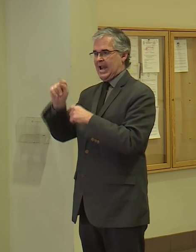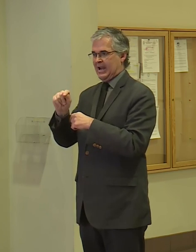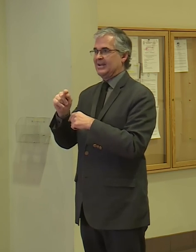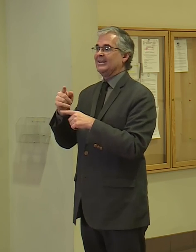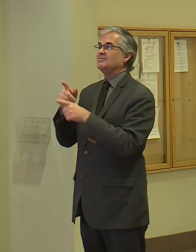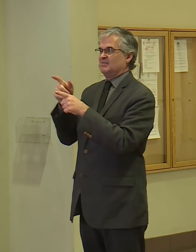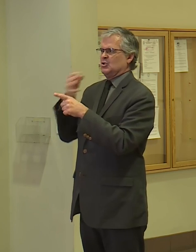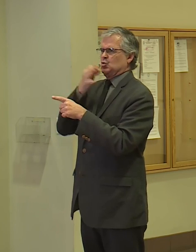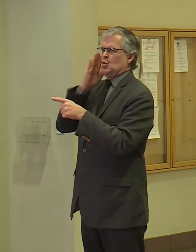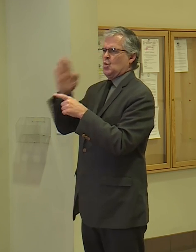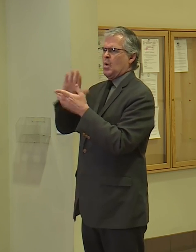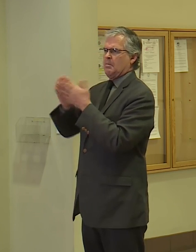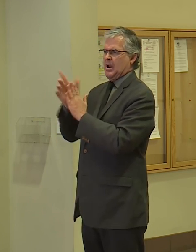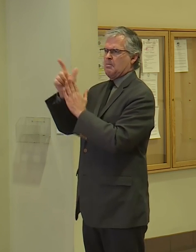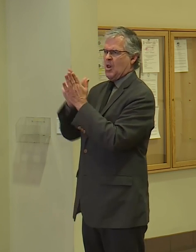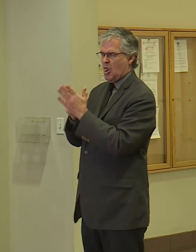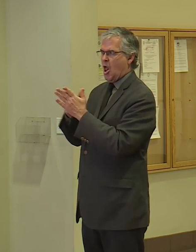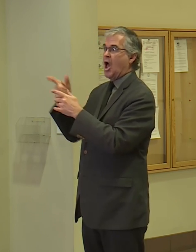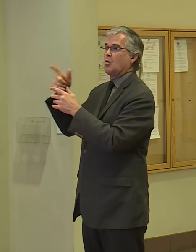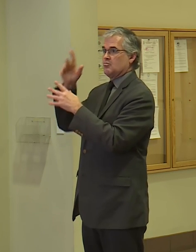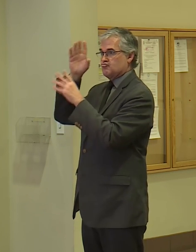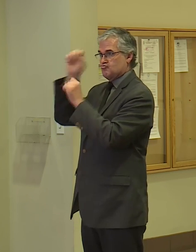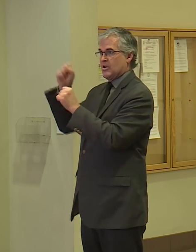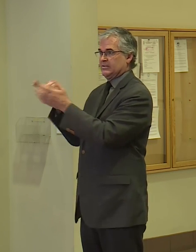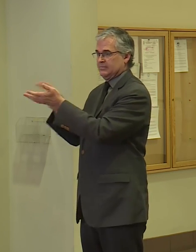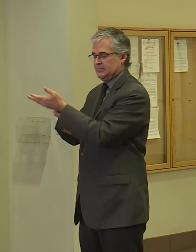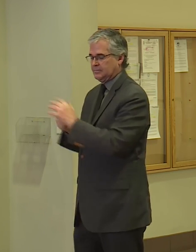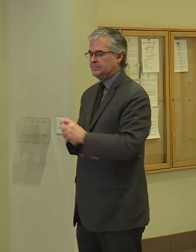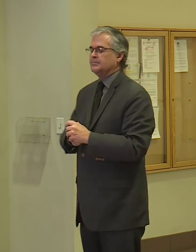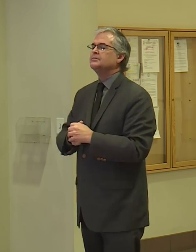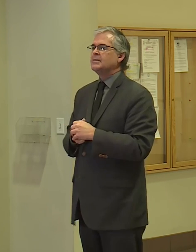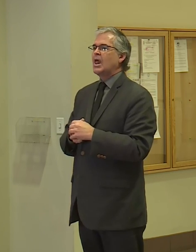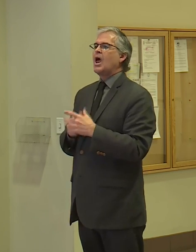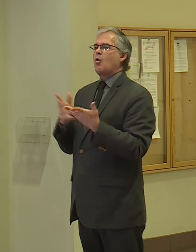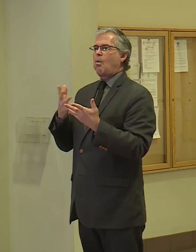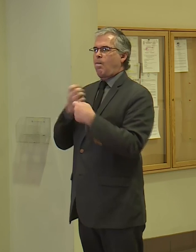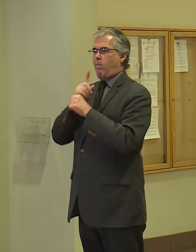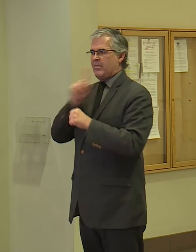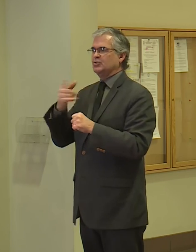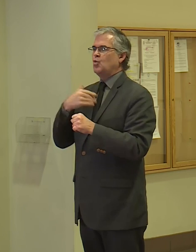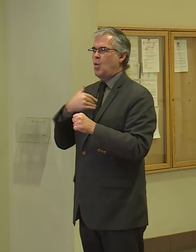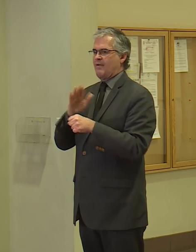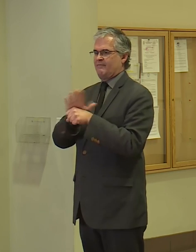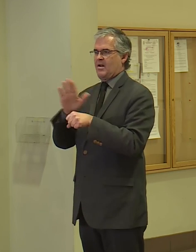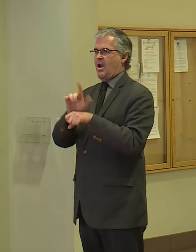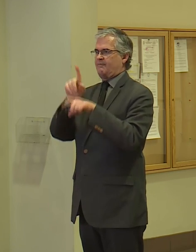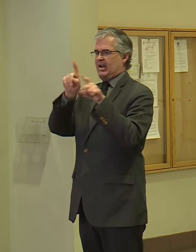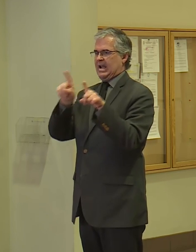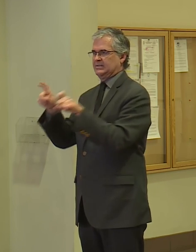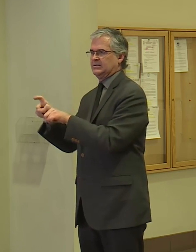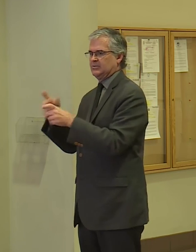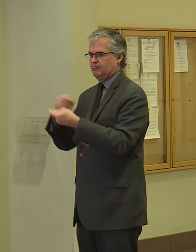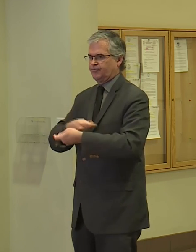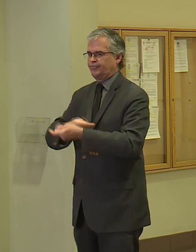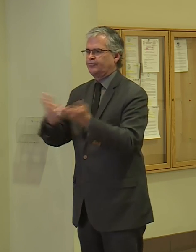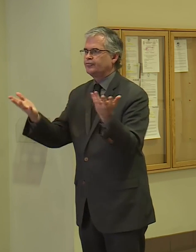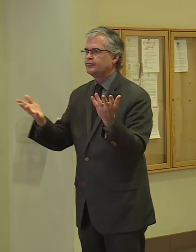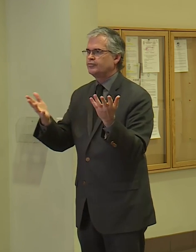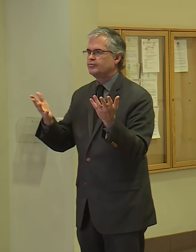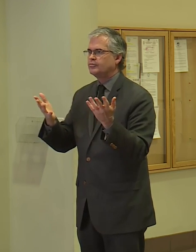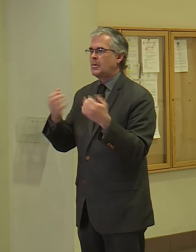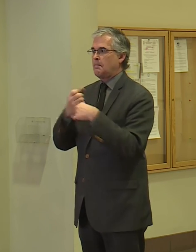president signs it our delegation has helped amplifier calls for ensuring appropriate testing for Nevadans and trying to ensure that our health